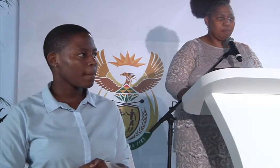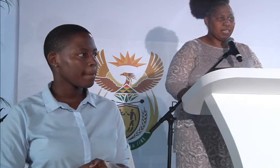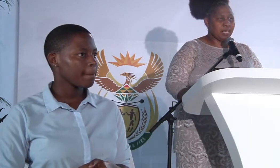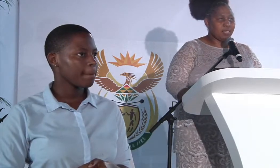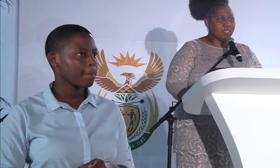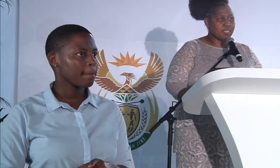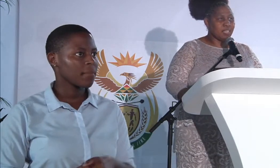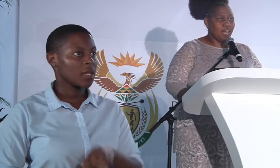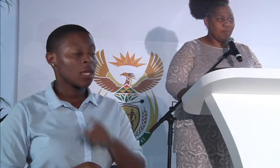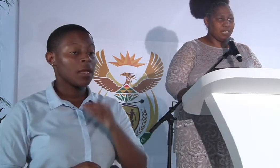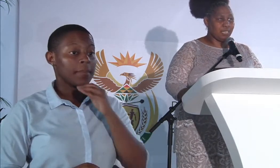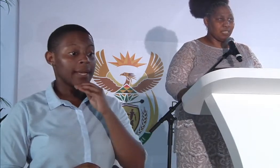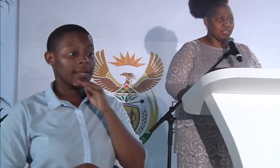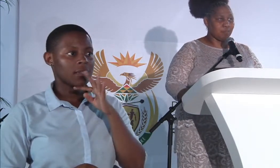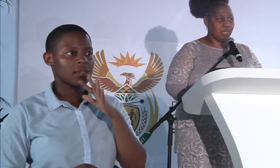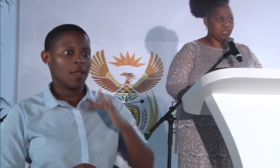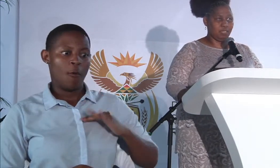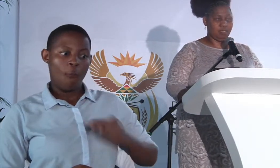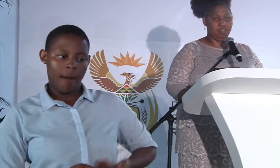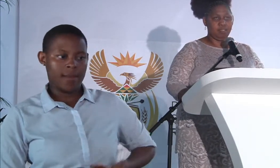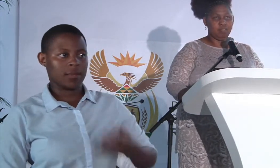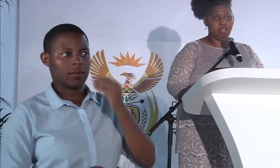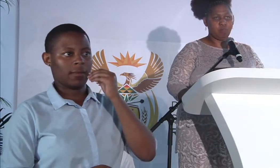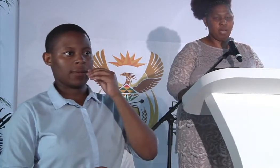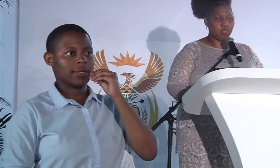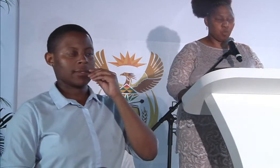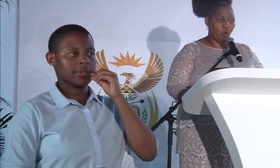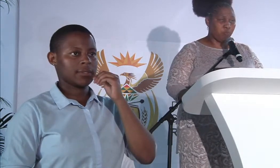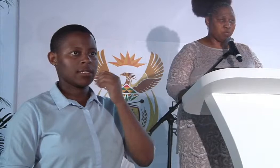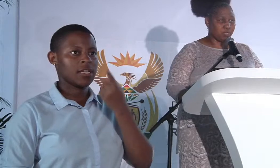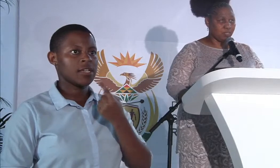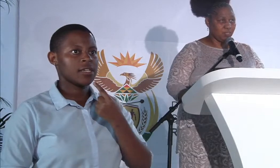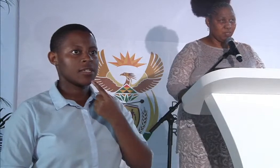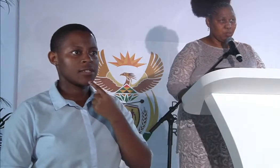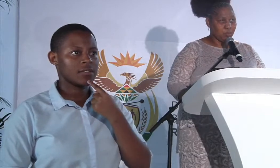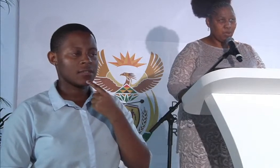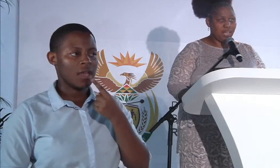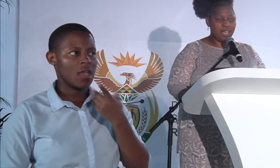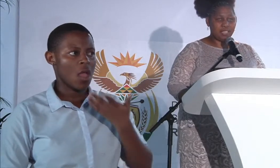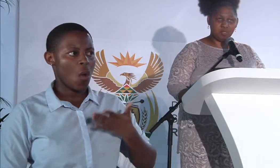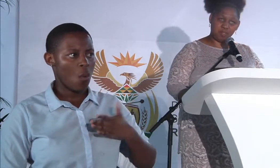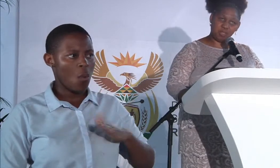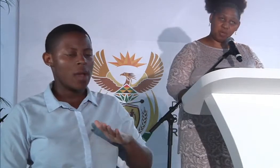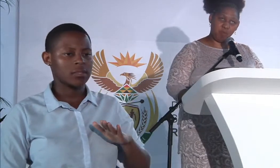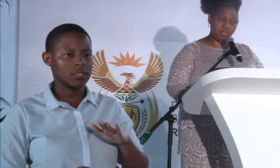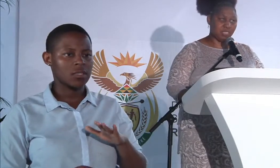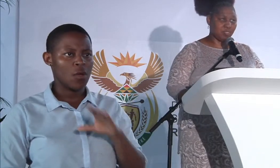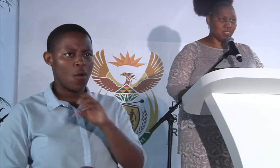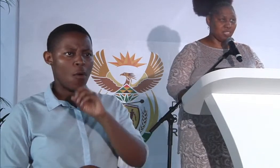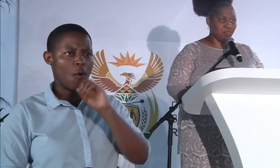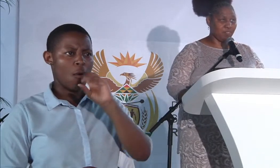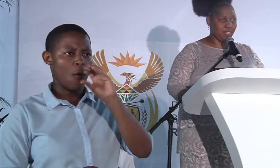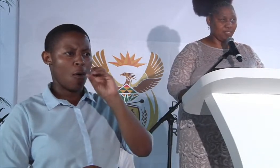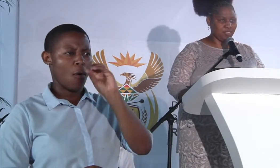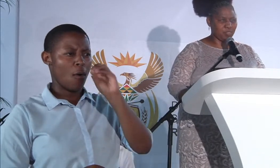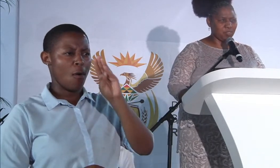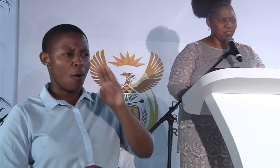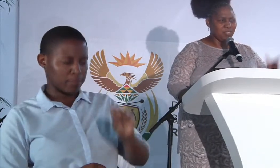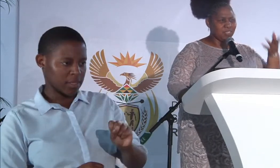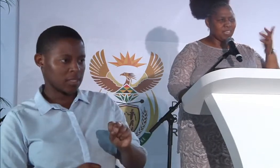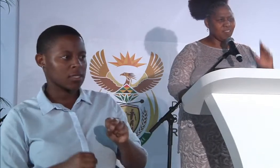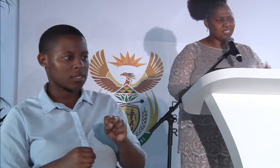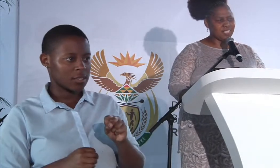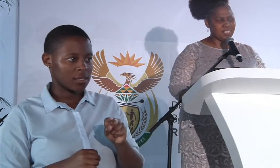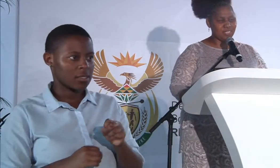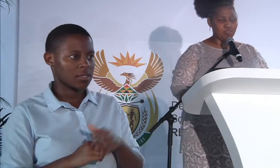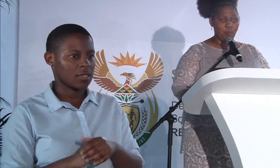ama girls and ama gents, but they want jobs. So I like it because you committed yourself, eh? So they're